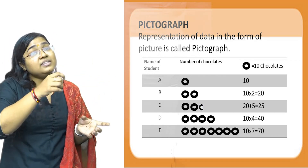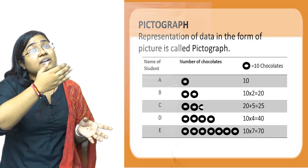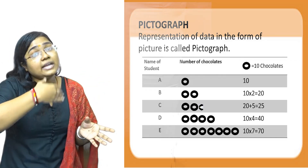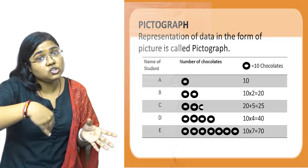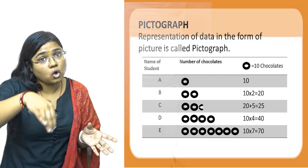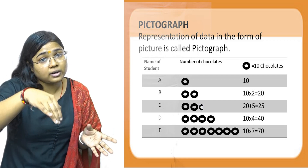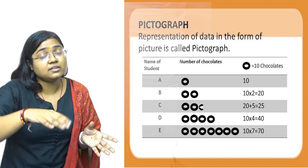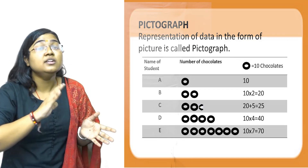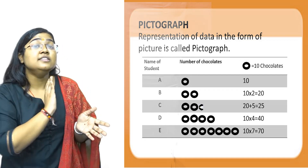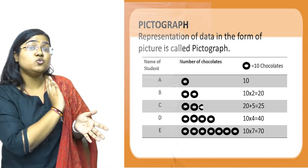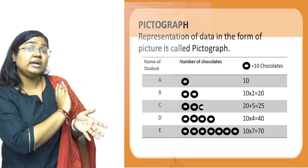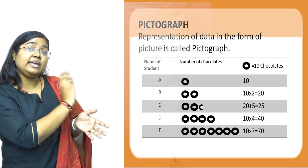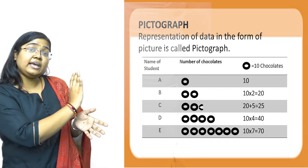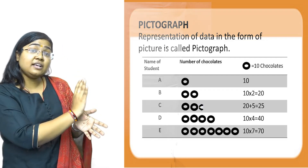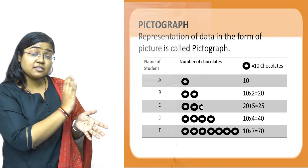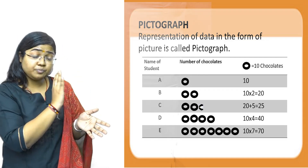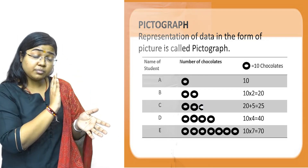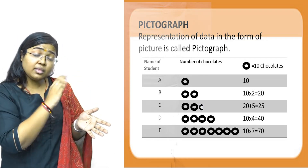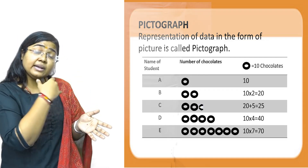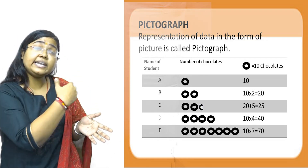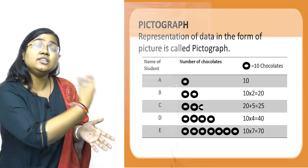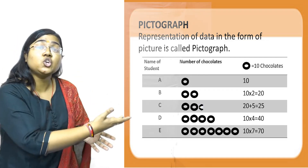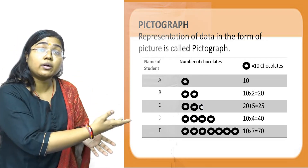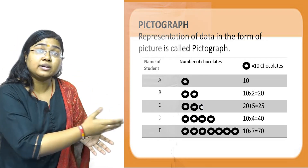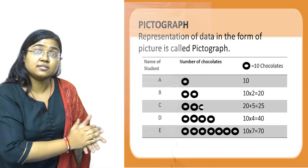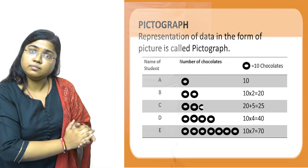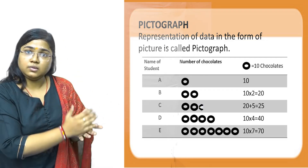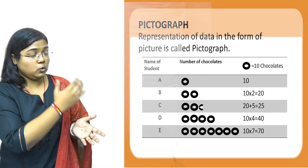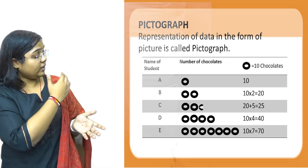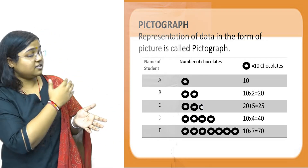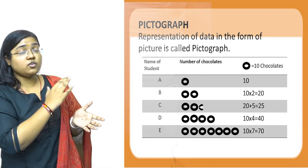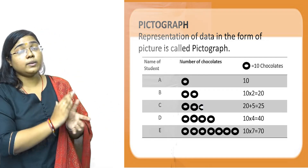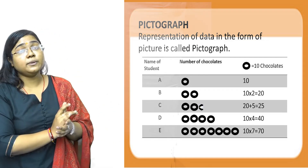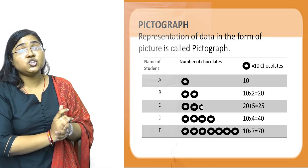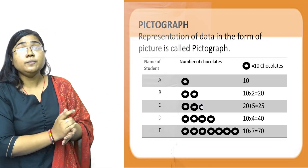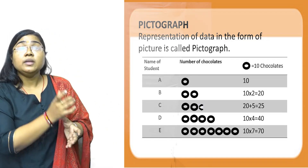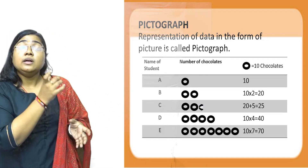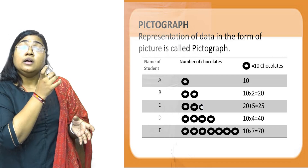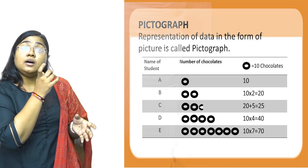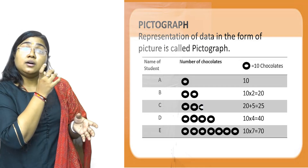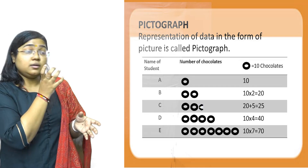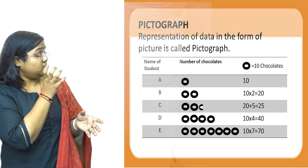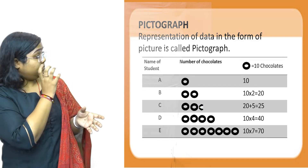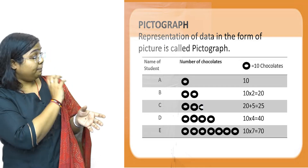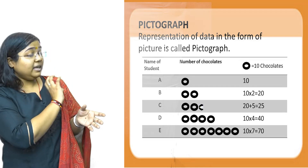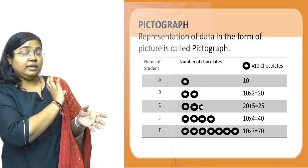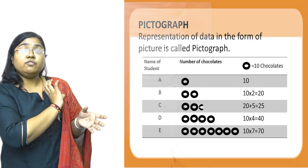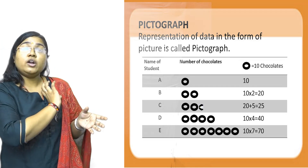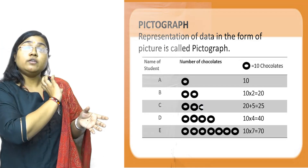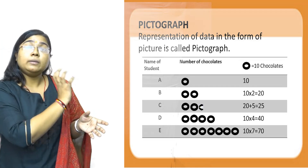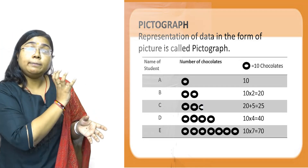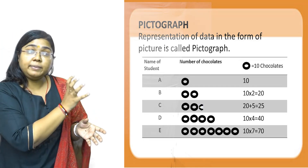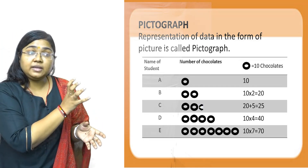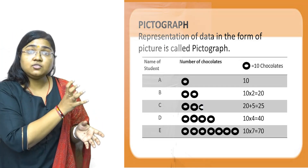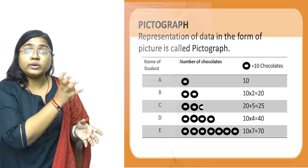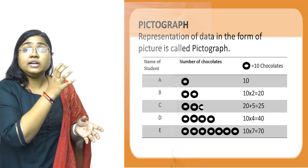circle means 10 chocolates. Student A has 10 chocolates. You can see from the picture. B, in front